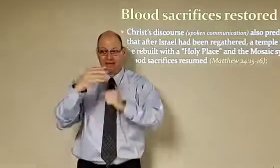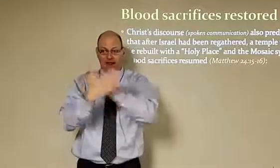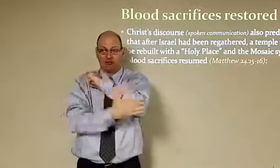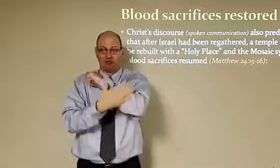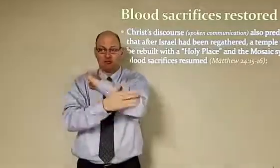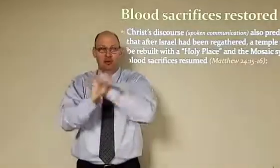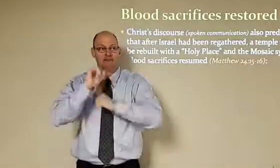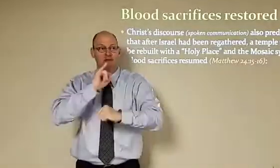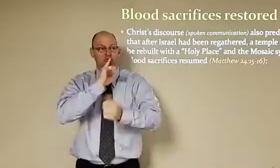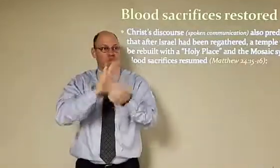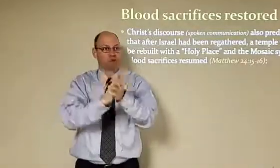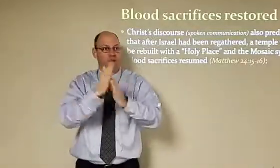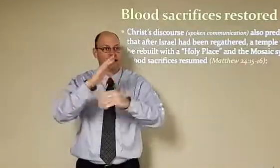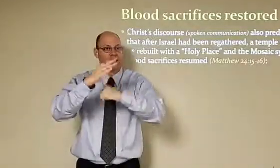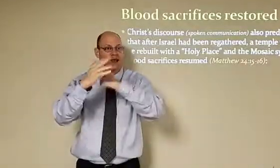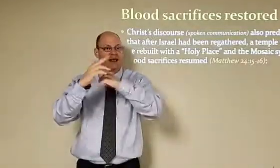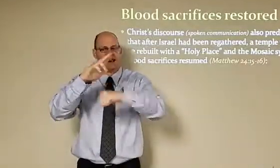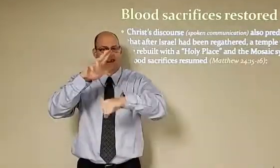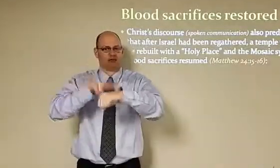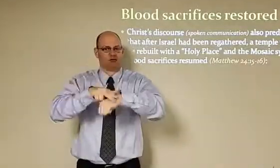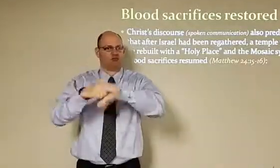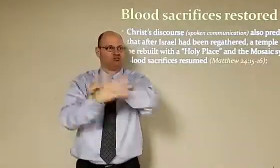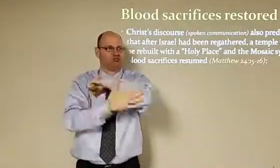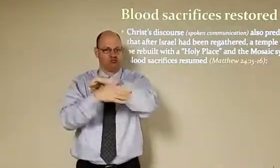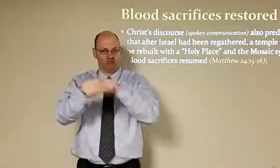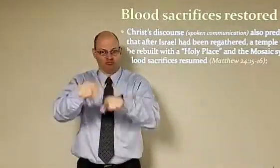remember, talked about the countries.